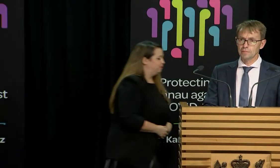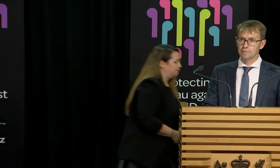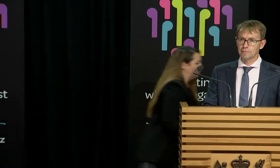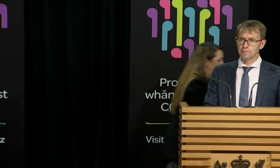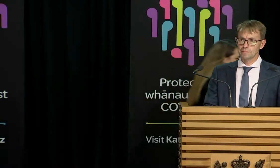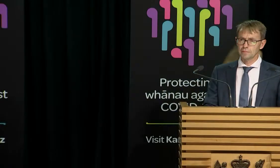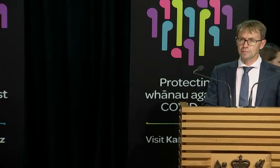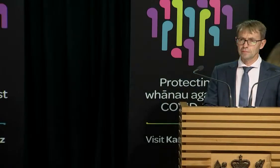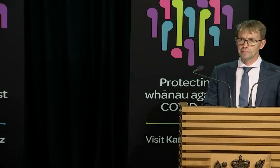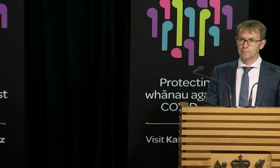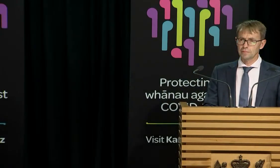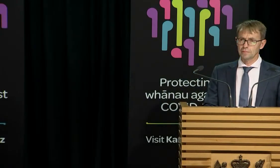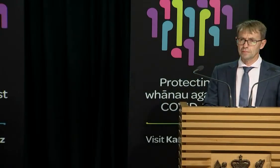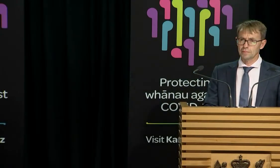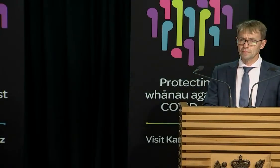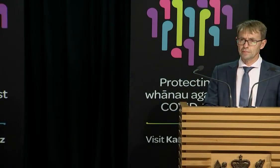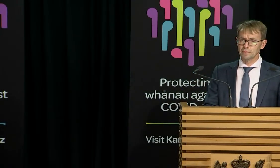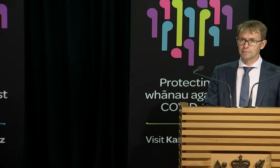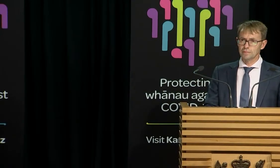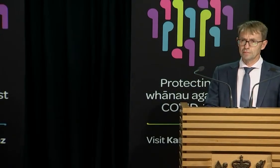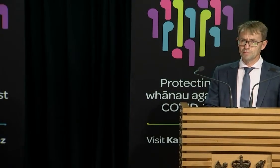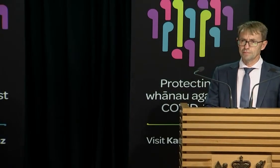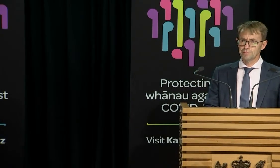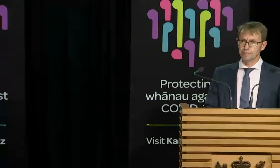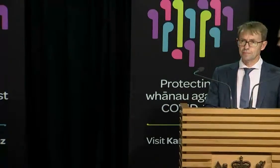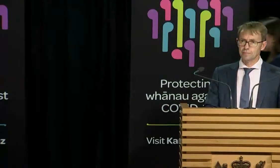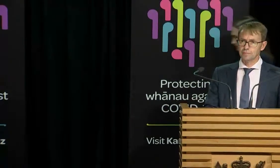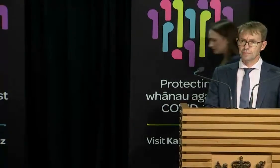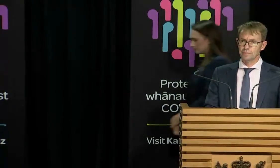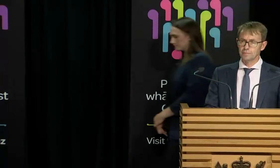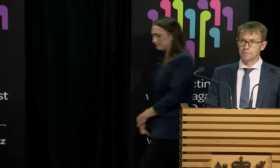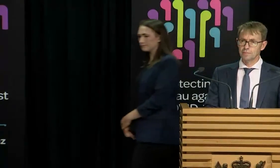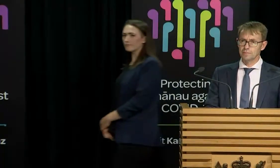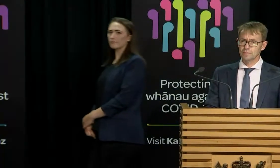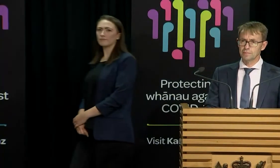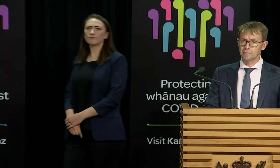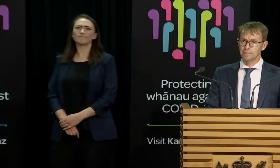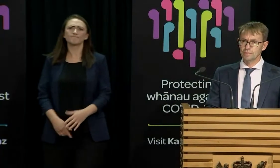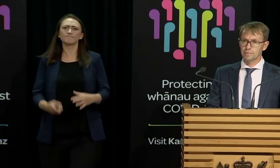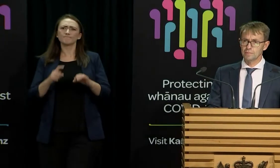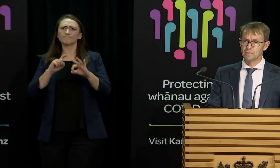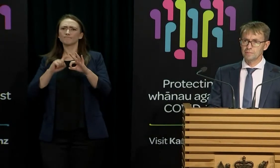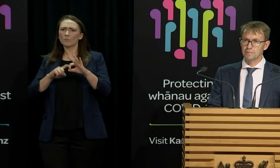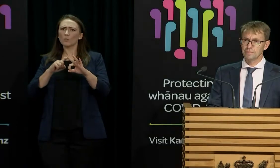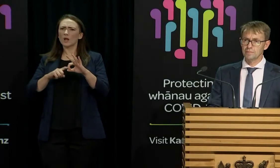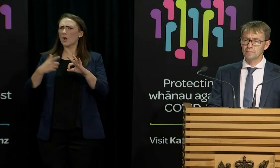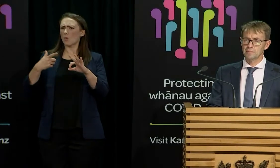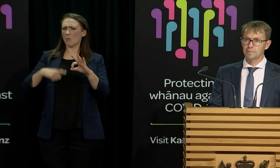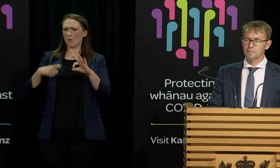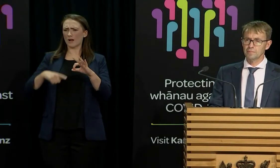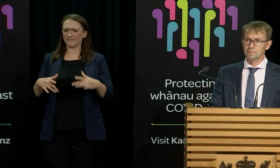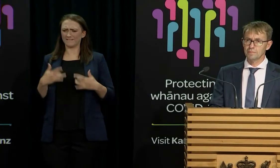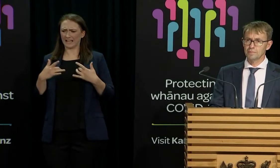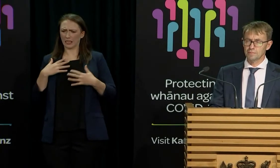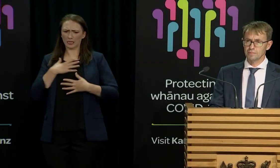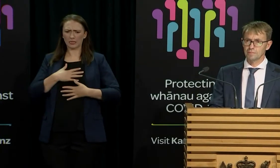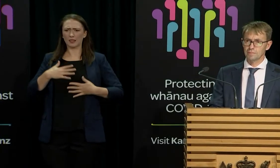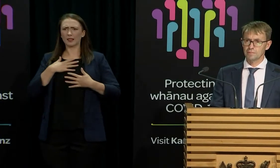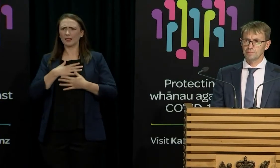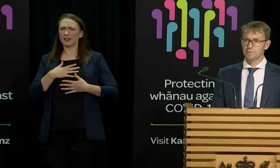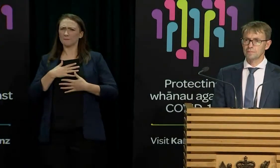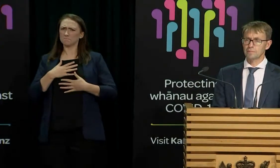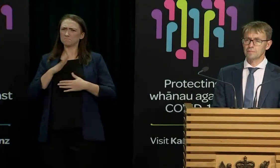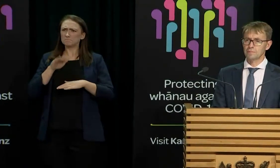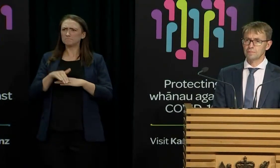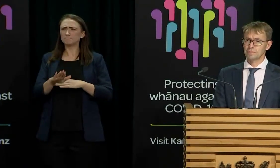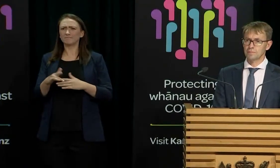I mean, you'll probably be in Directors General past. You've gone to the next level in terms of